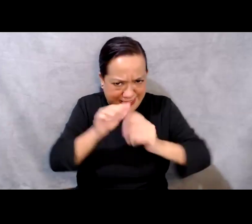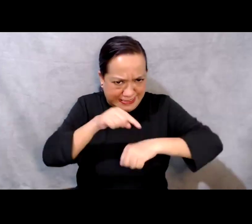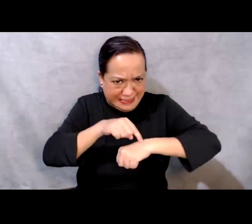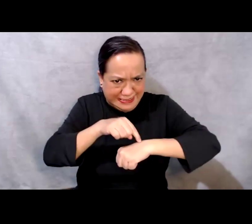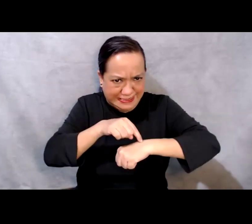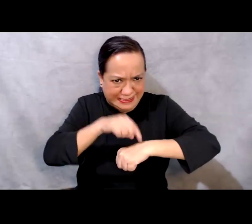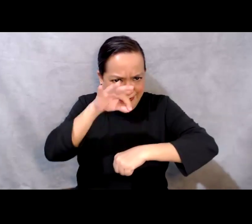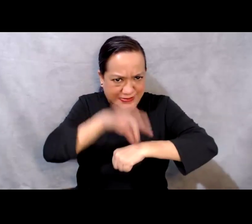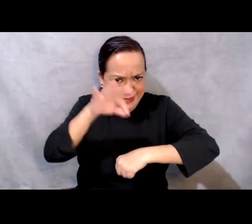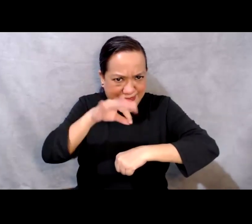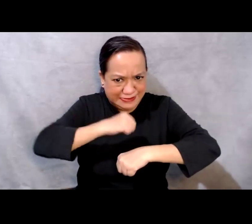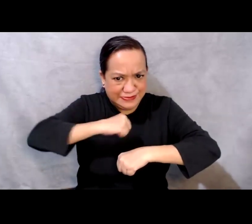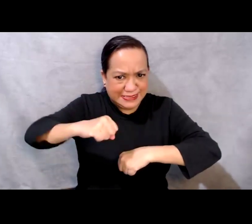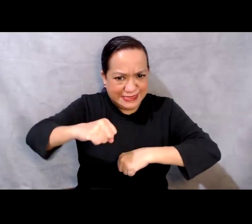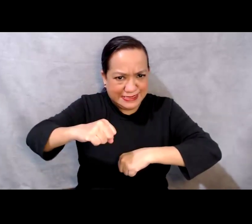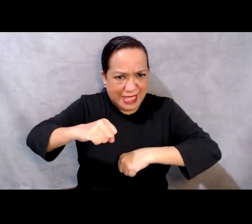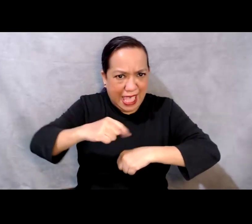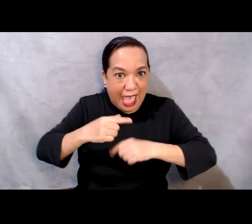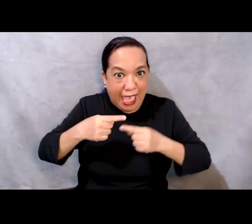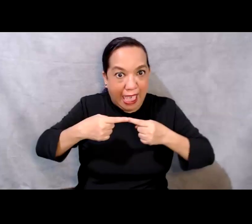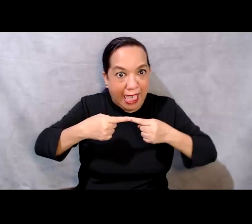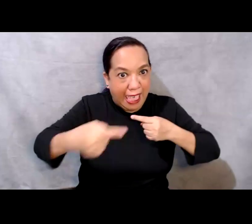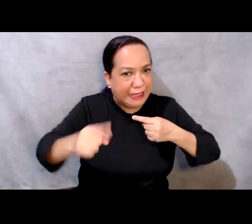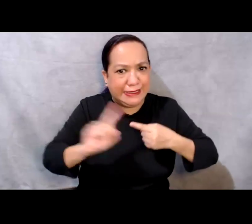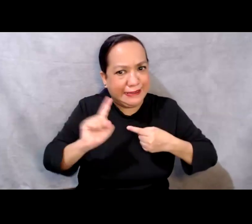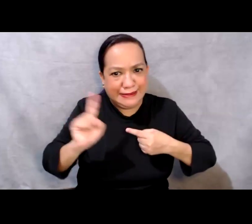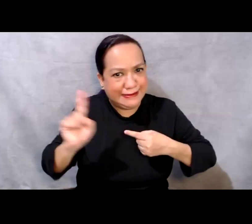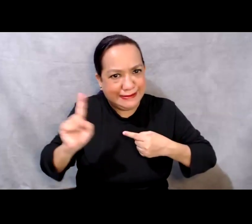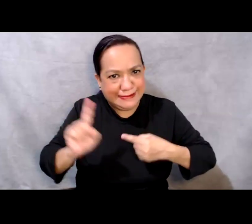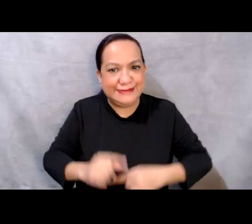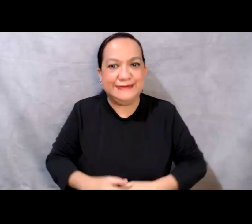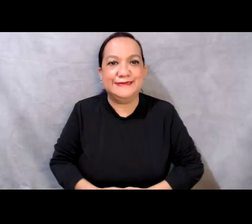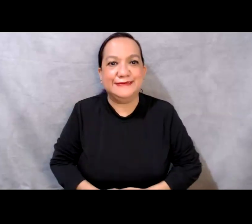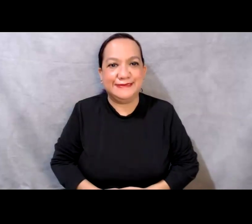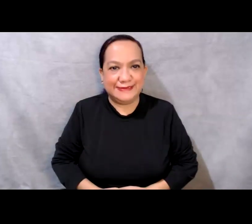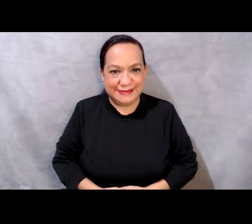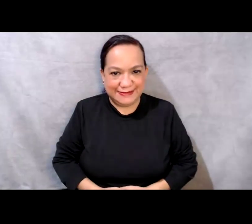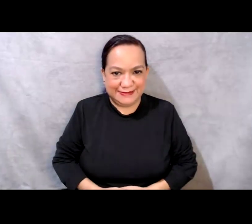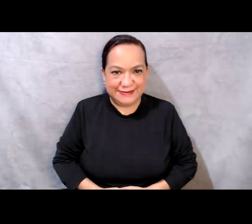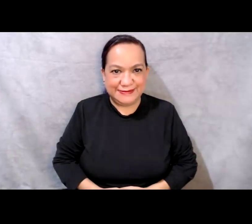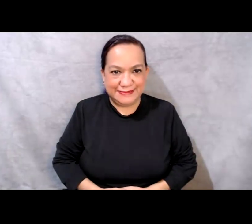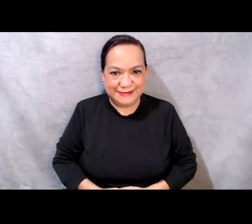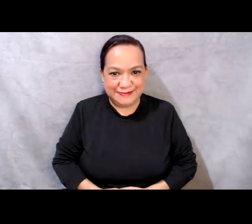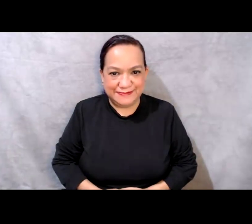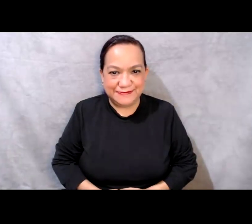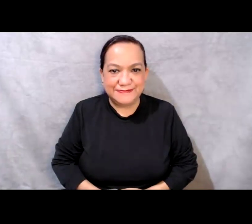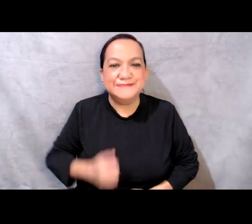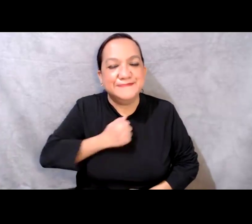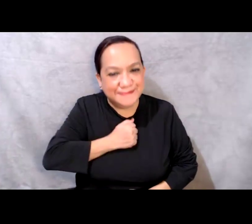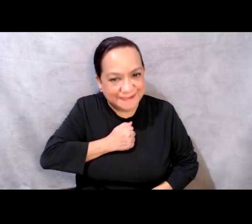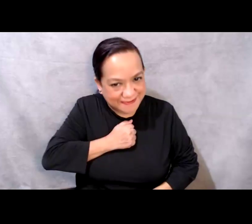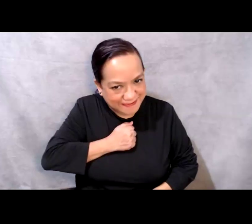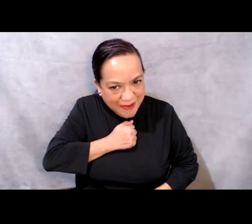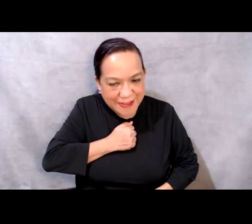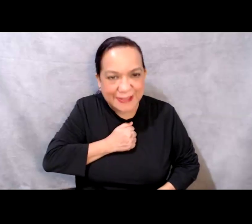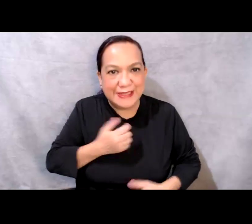running over time, so I'm very sorry. I think, my okay, anyway, my trend of thought's gone, so I